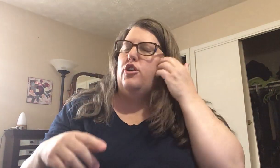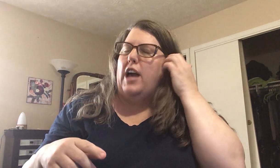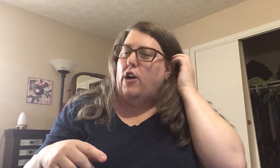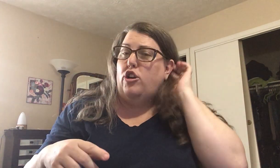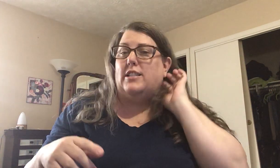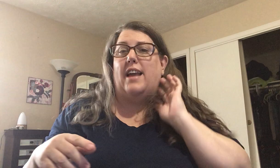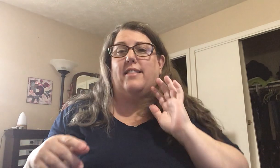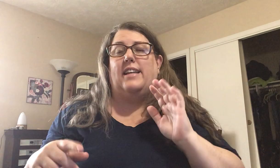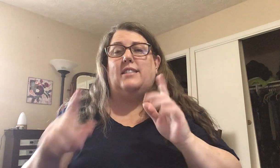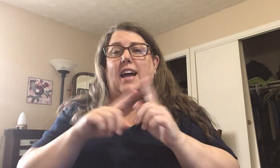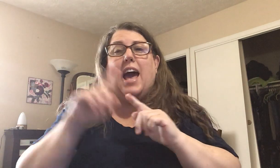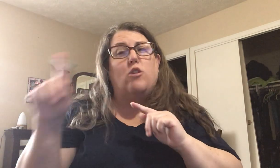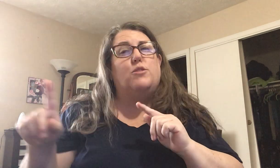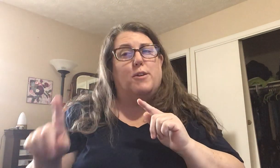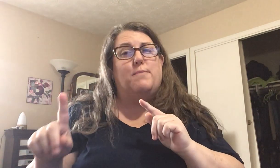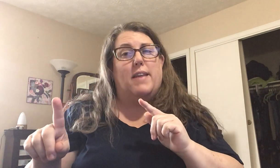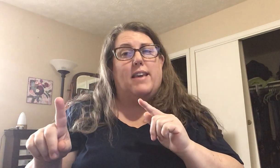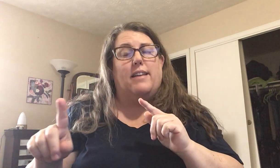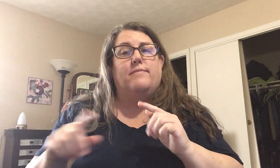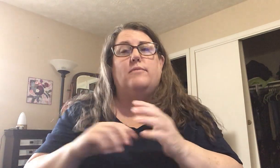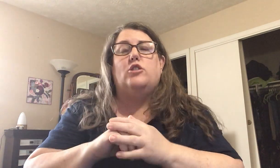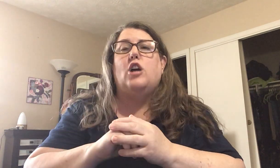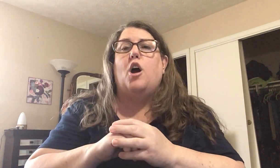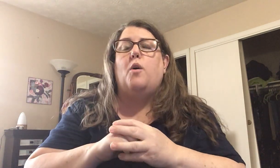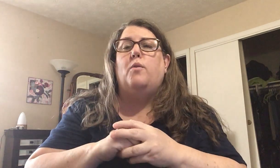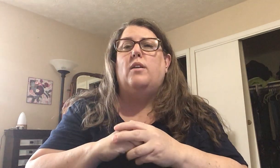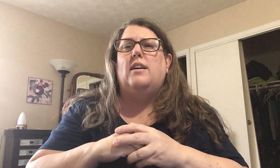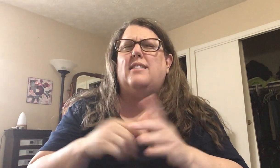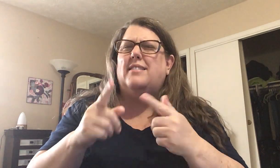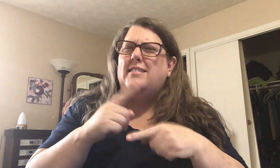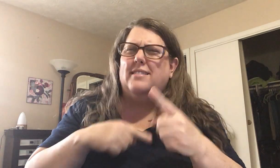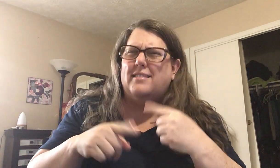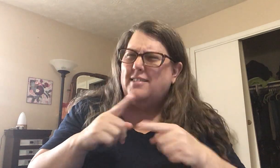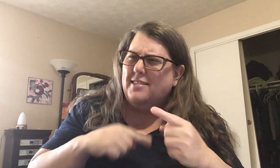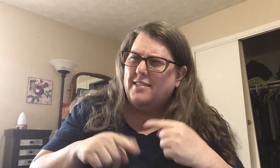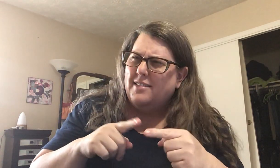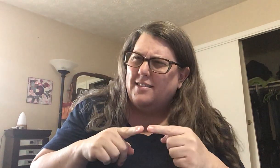how do you sign things? The how is supposed to be at the end. So,